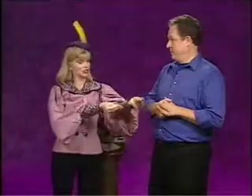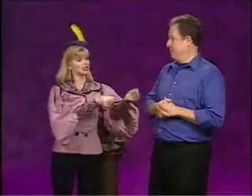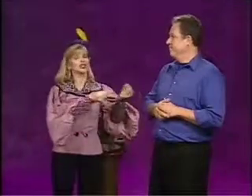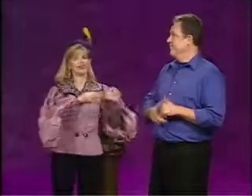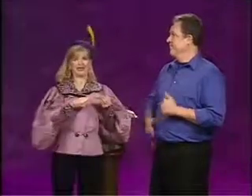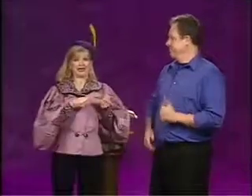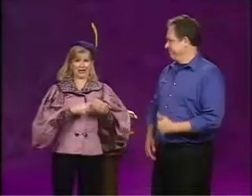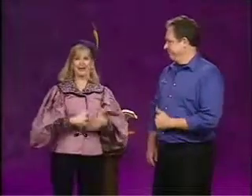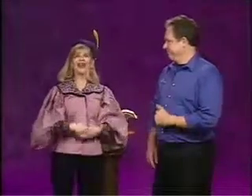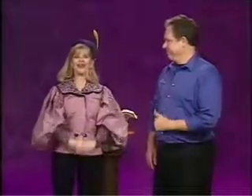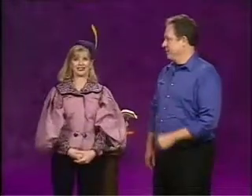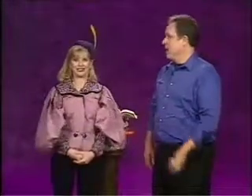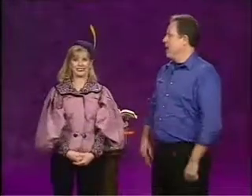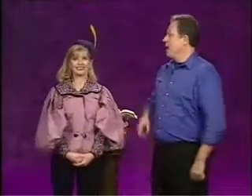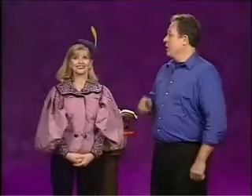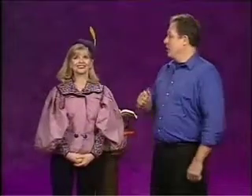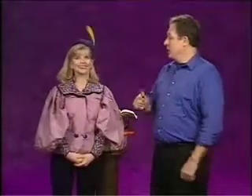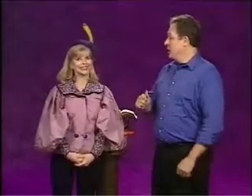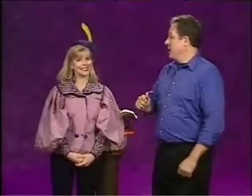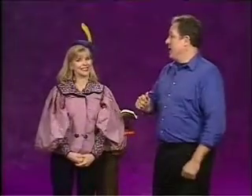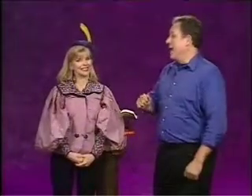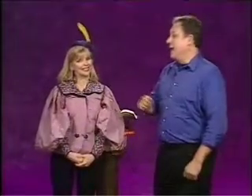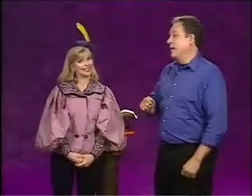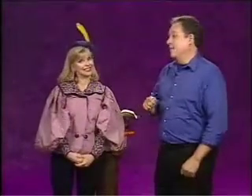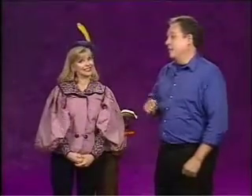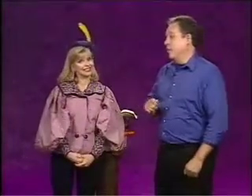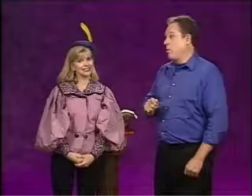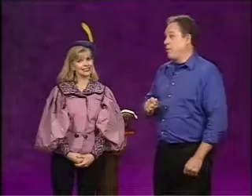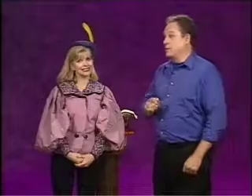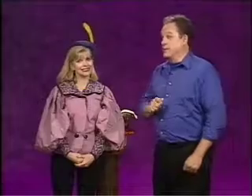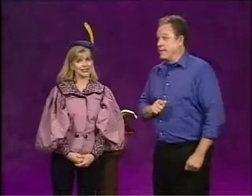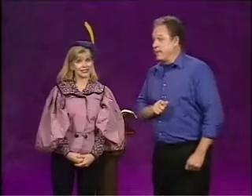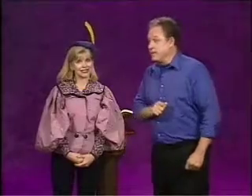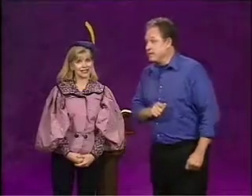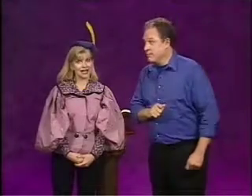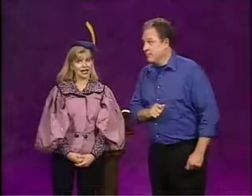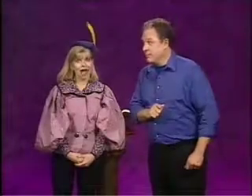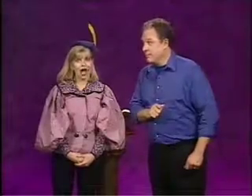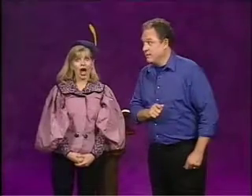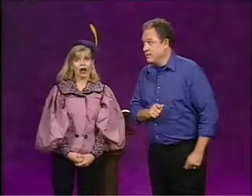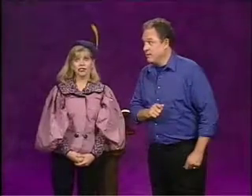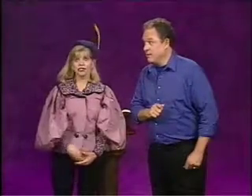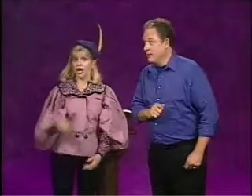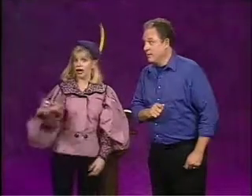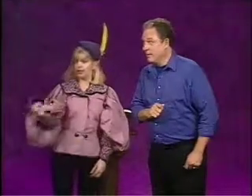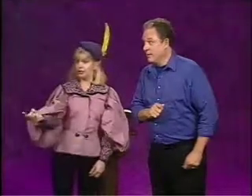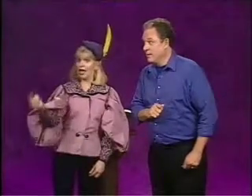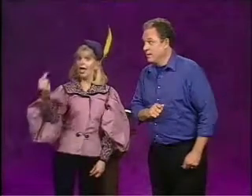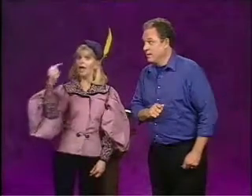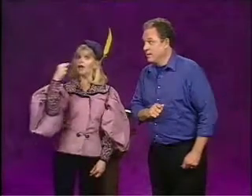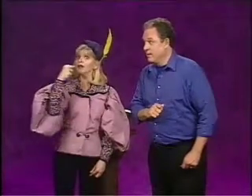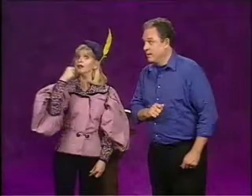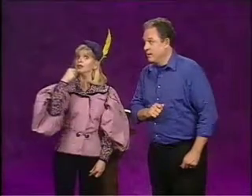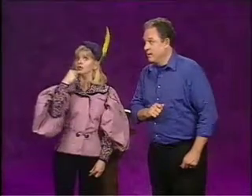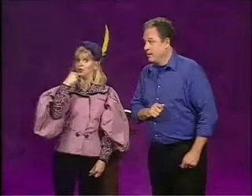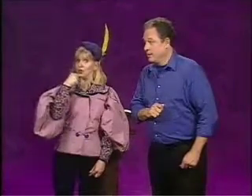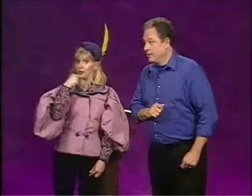because Jane is on my left. Good. And if Jim wanted to tell you something? I'd sign tell toward